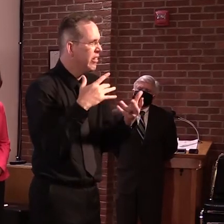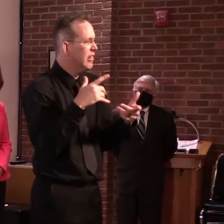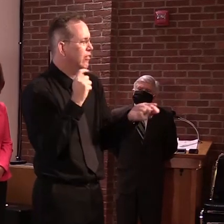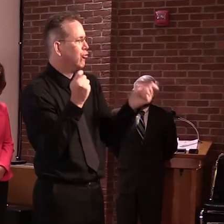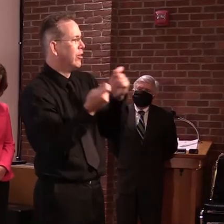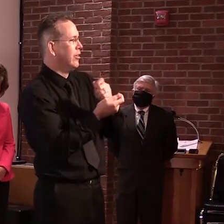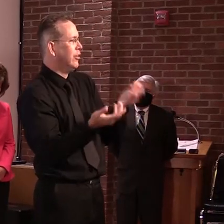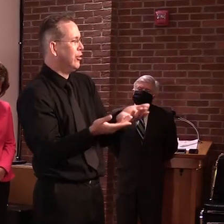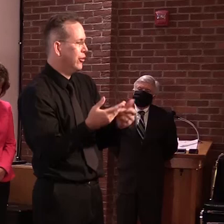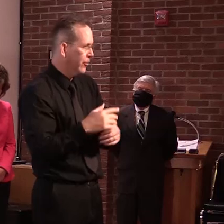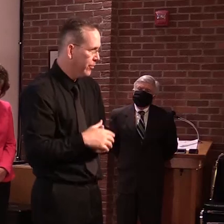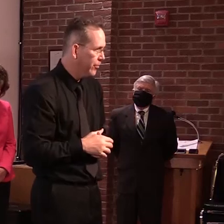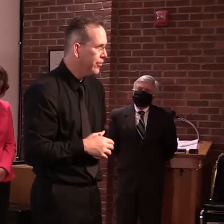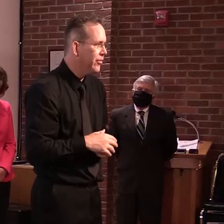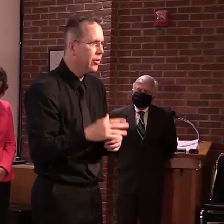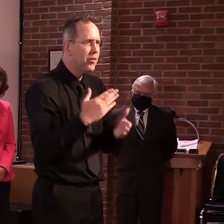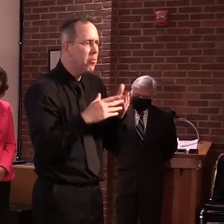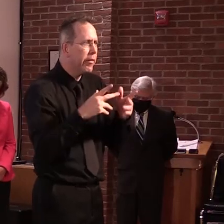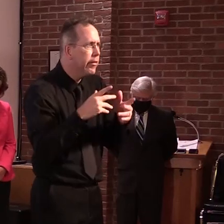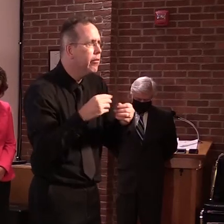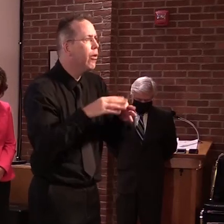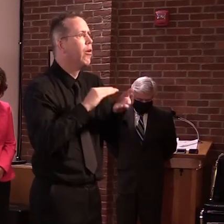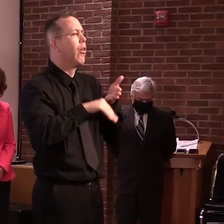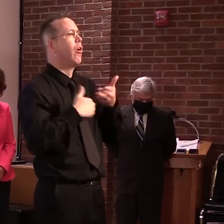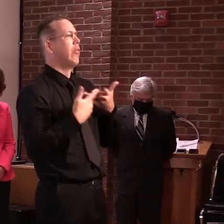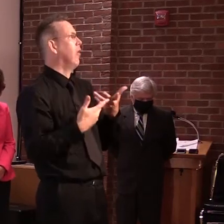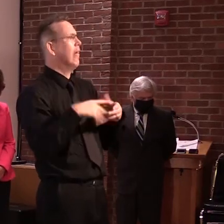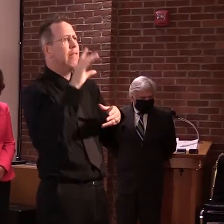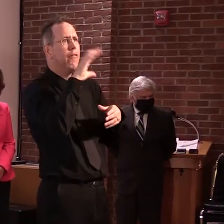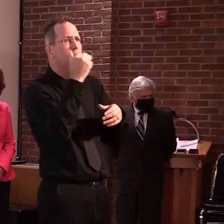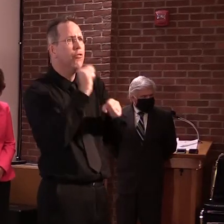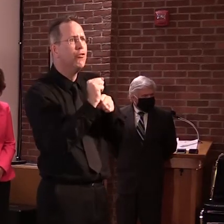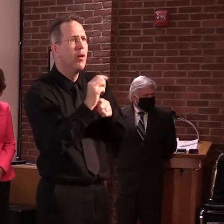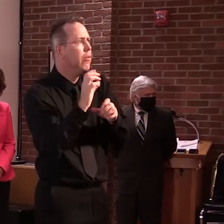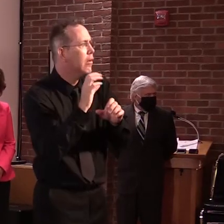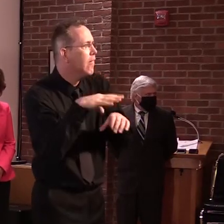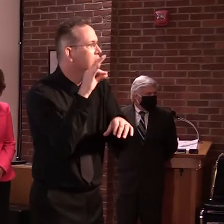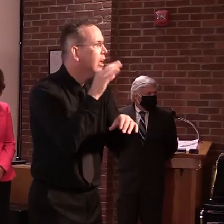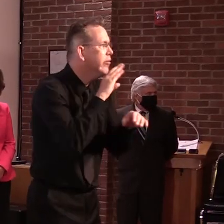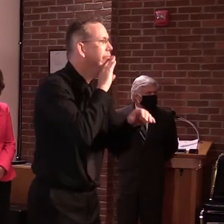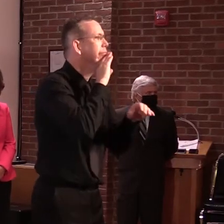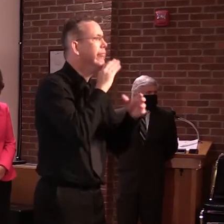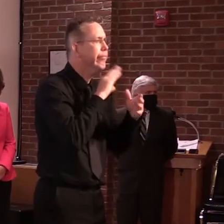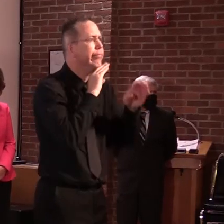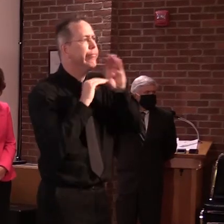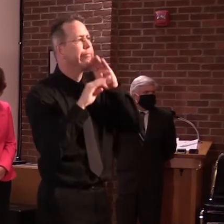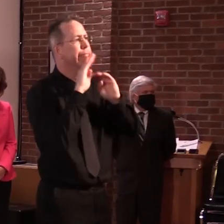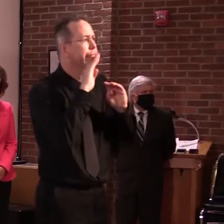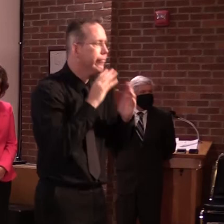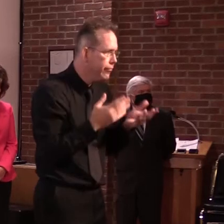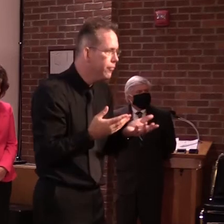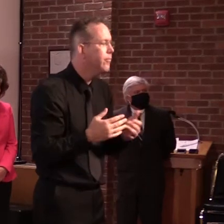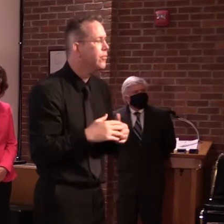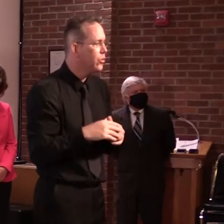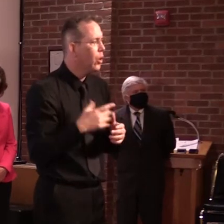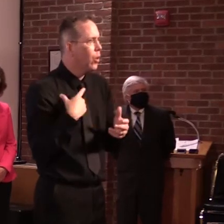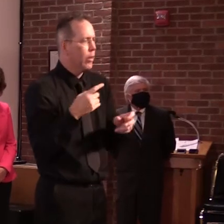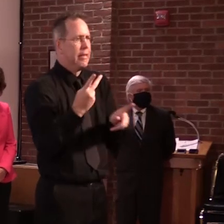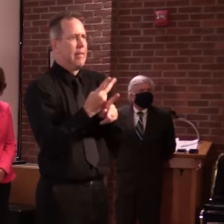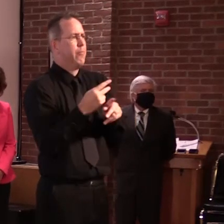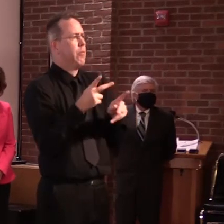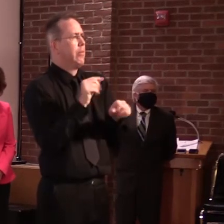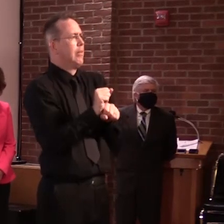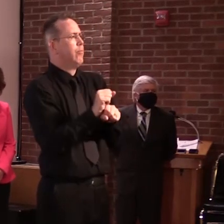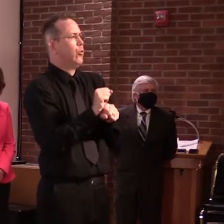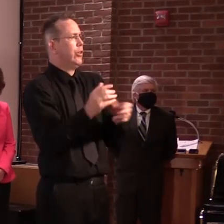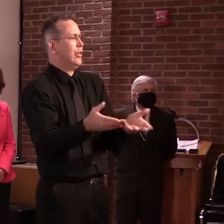return to that. So we want to preserve the businesses and jobs here in Vermont so that we can put people back to